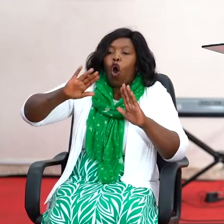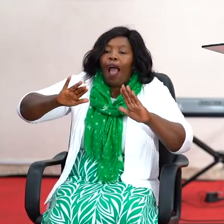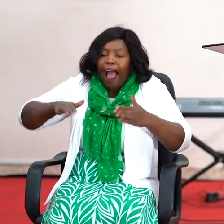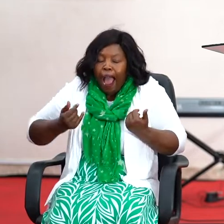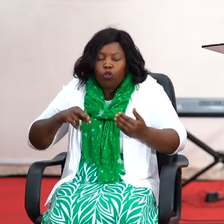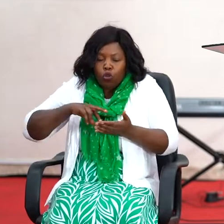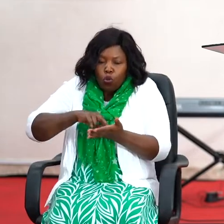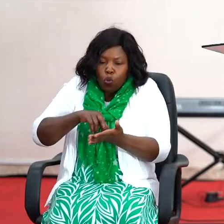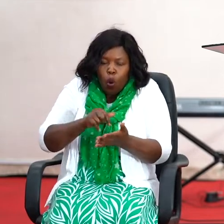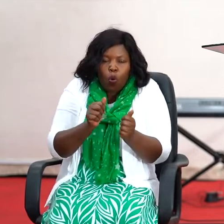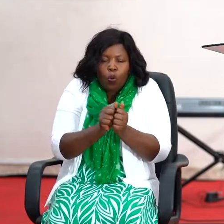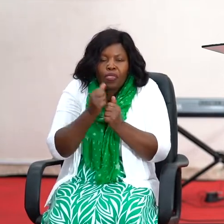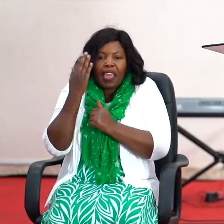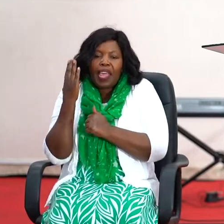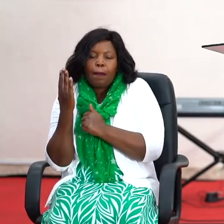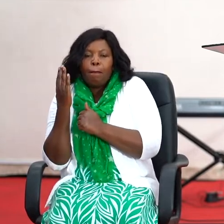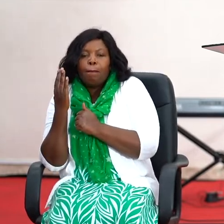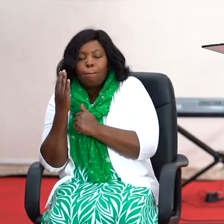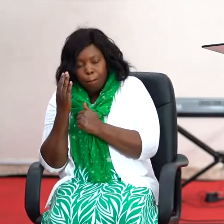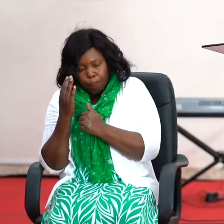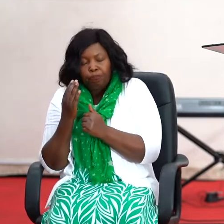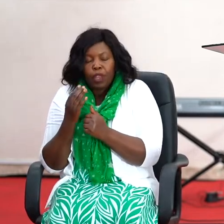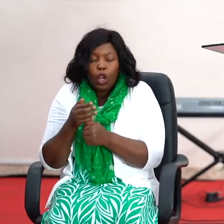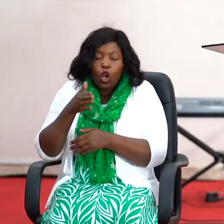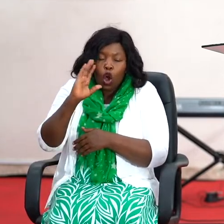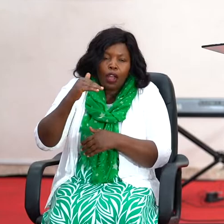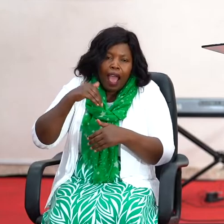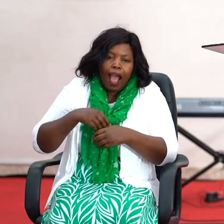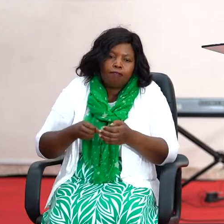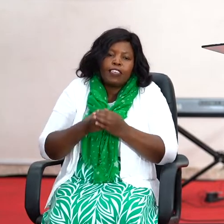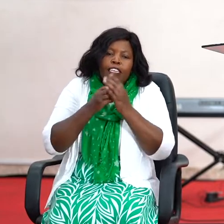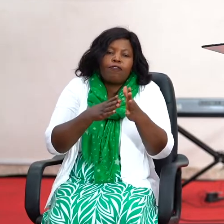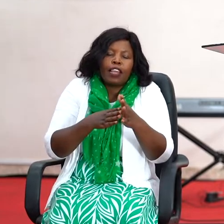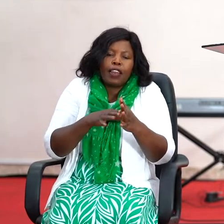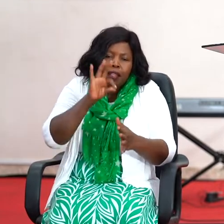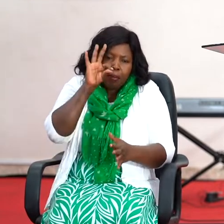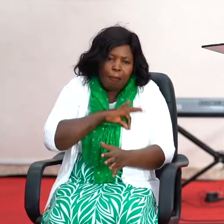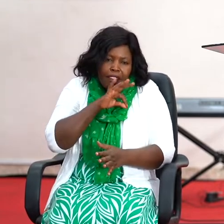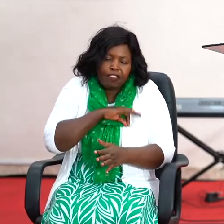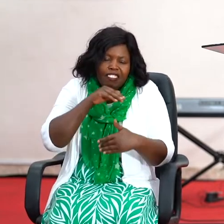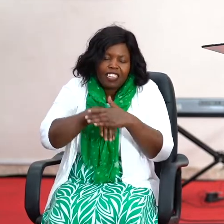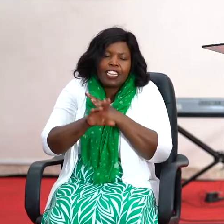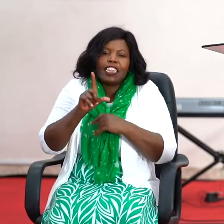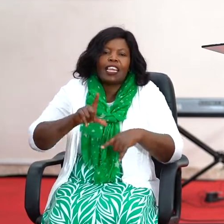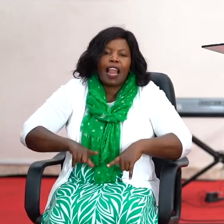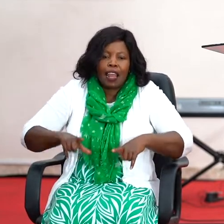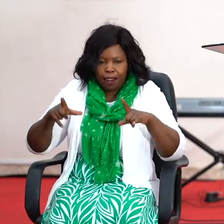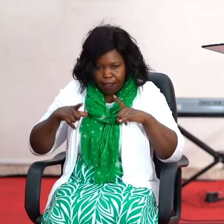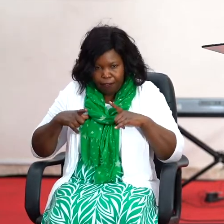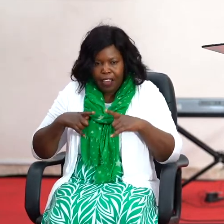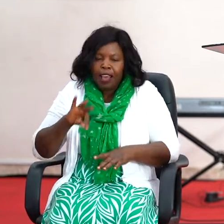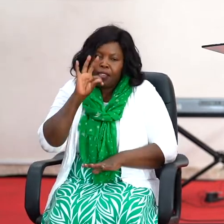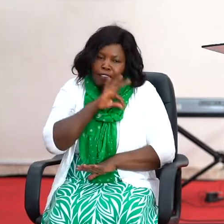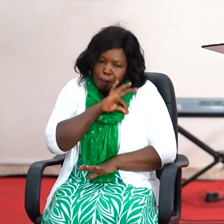walk with him. It was, you know, he had imparted values in them. And the Lord, whenever these